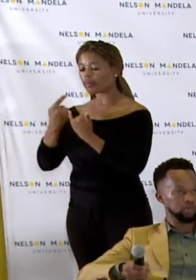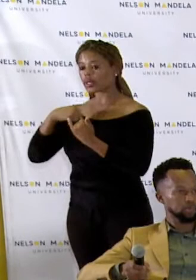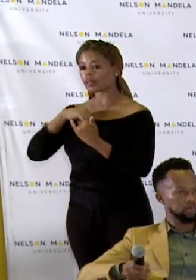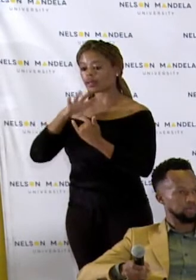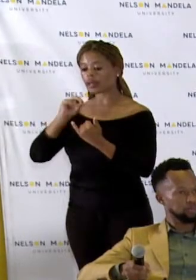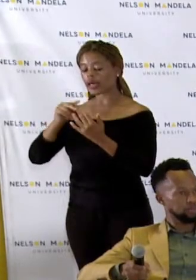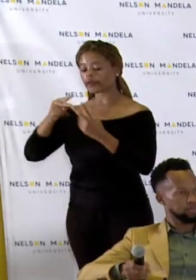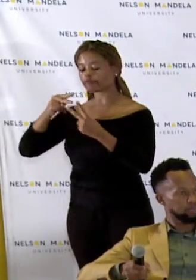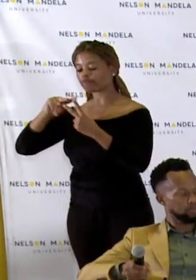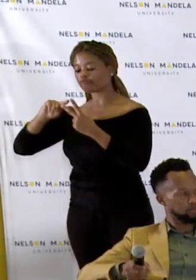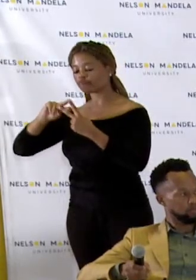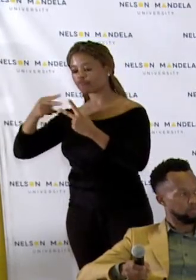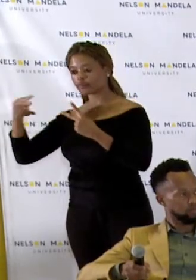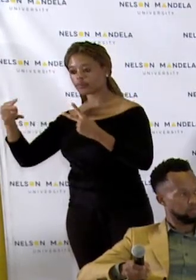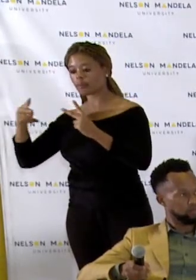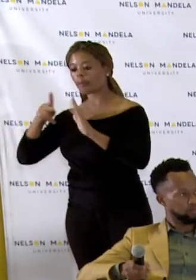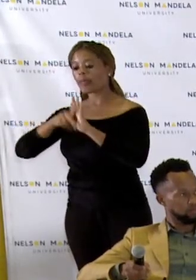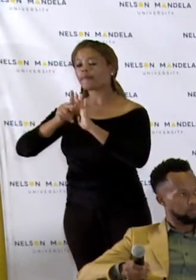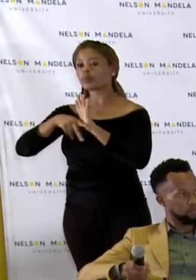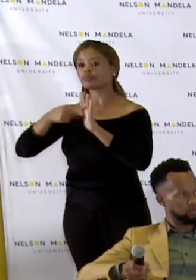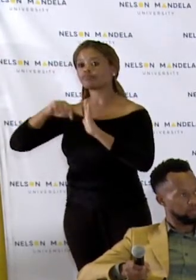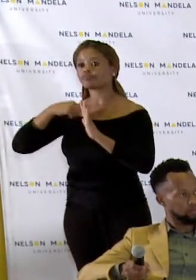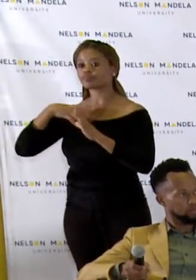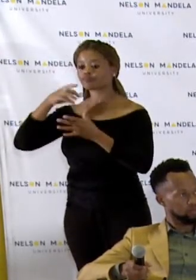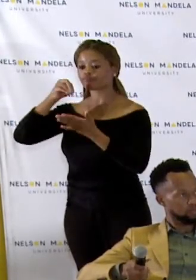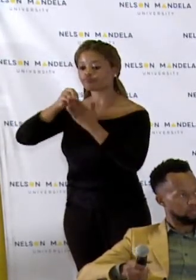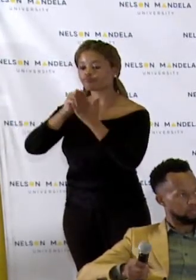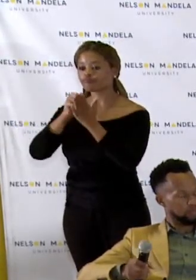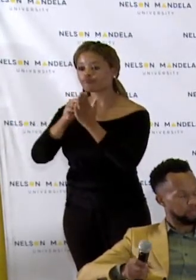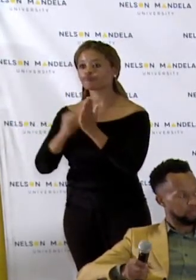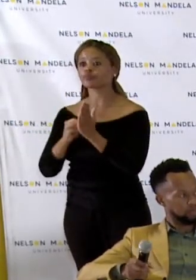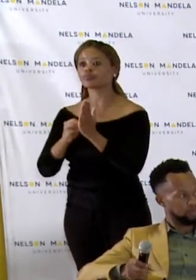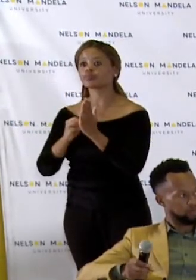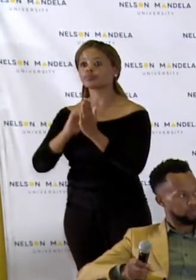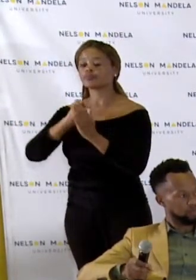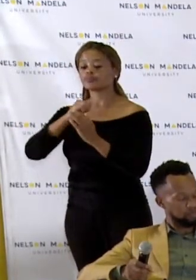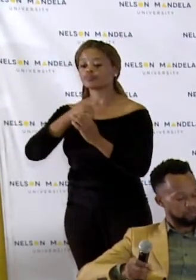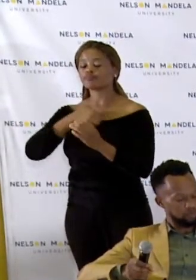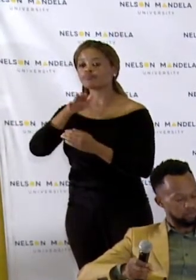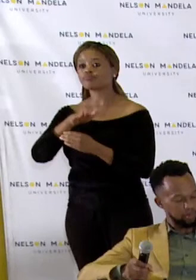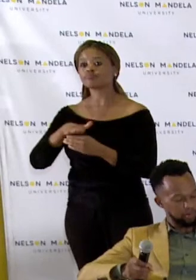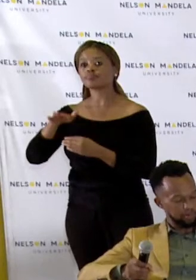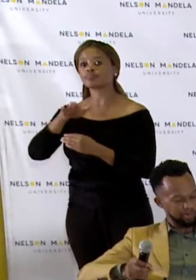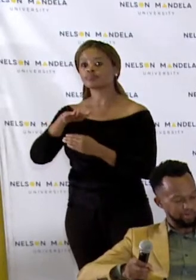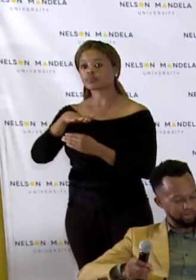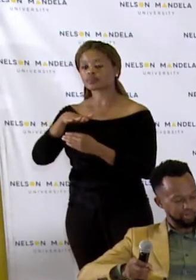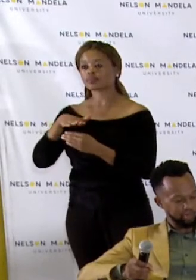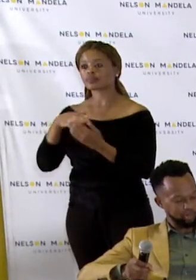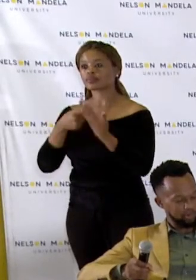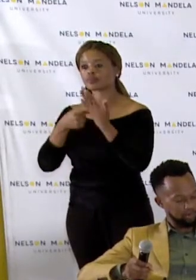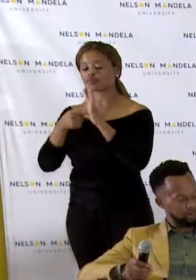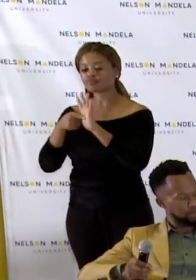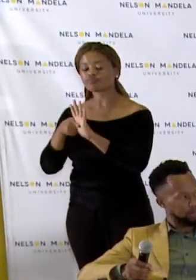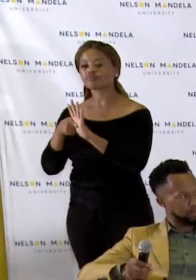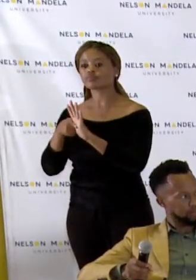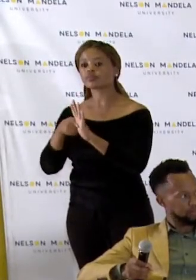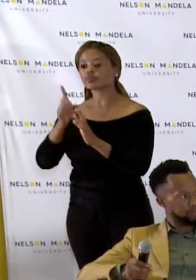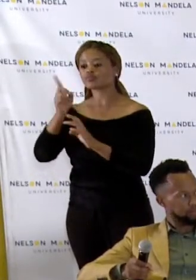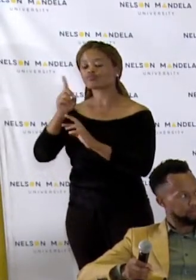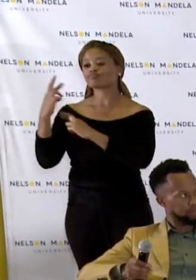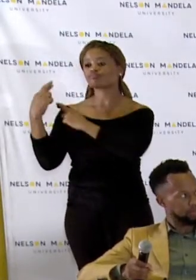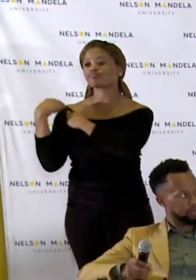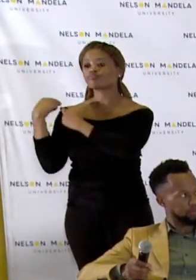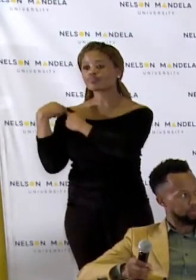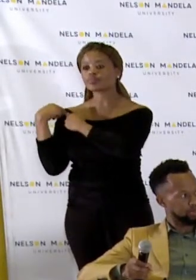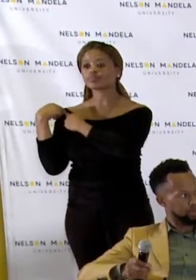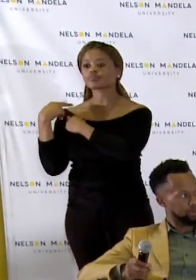several policies that we have put in place on our various platforms that outline what are the